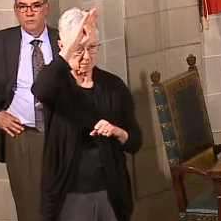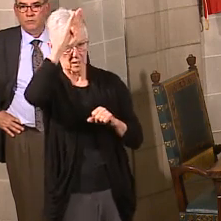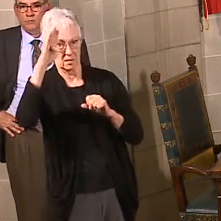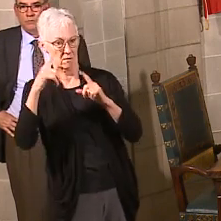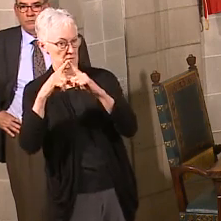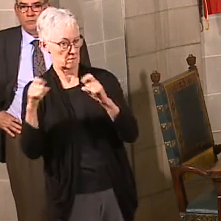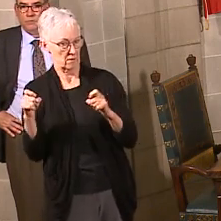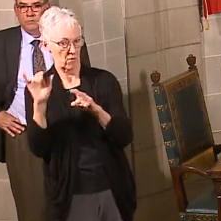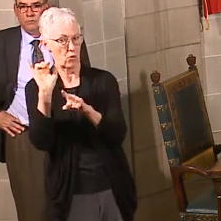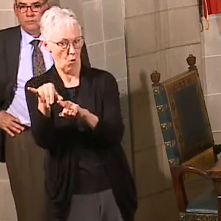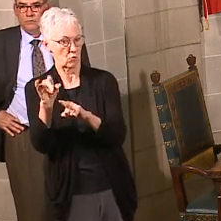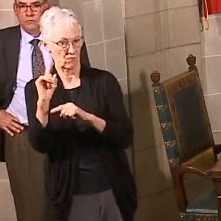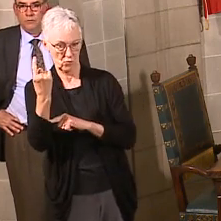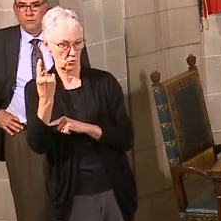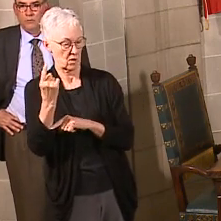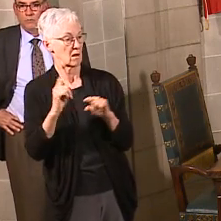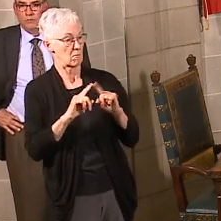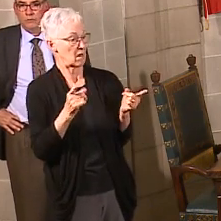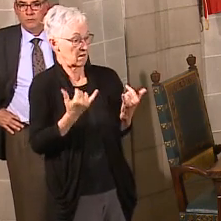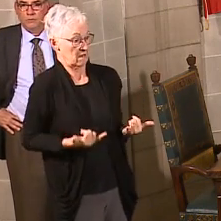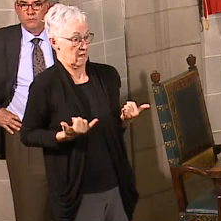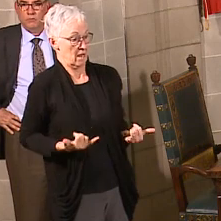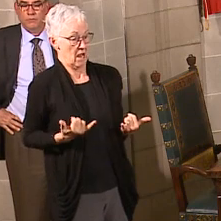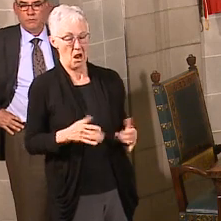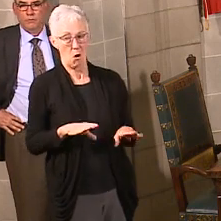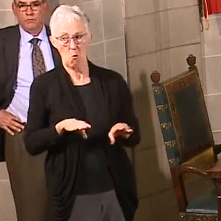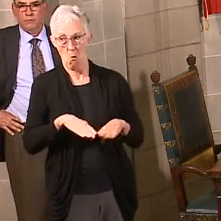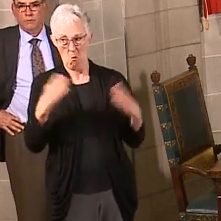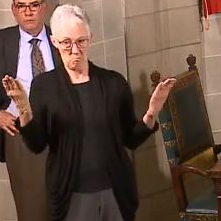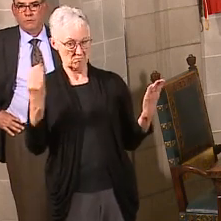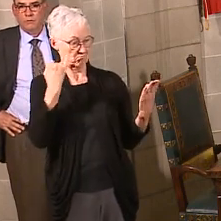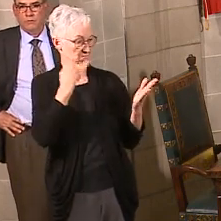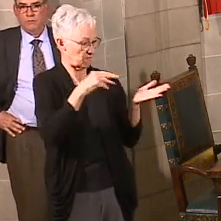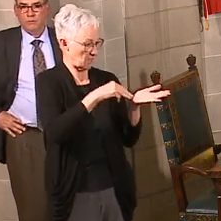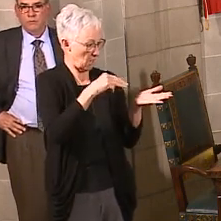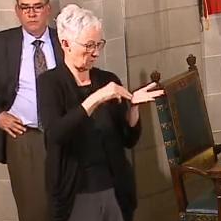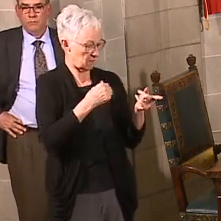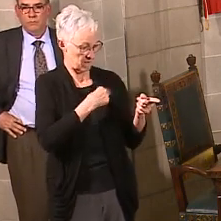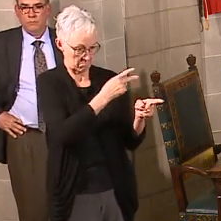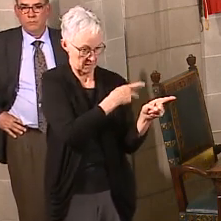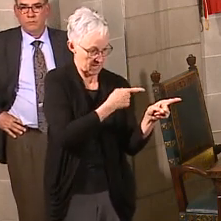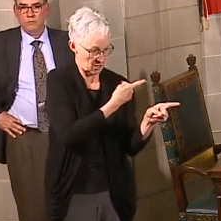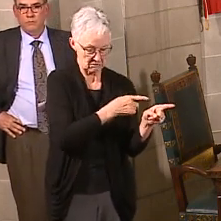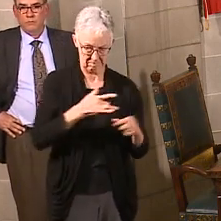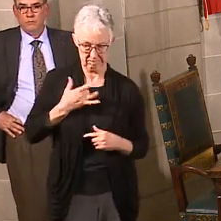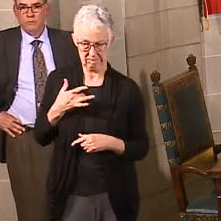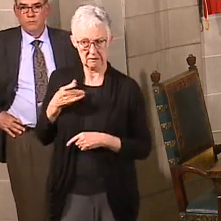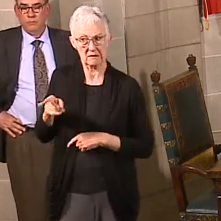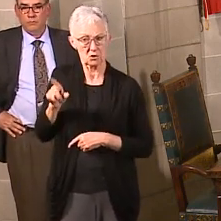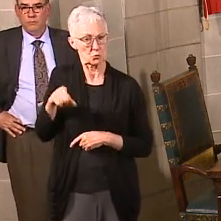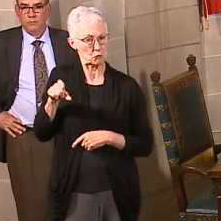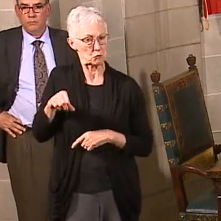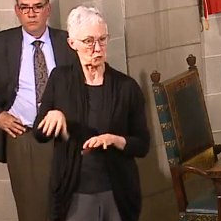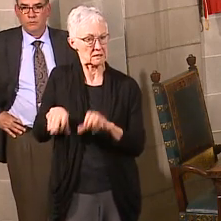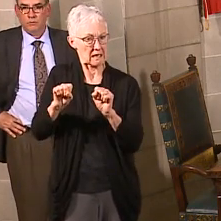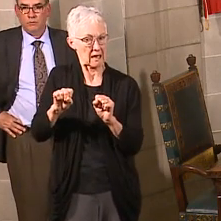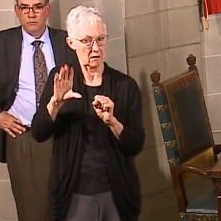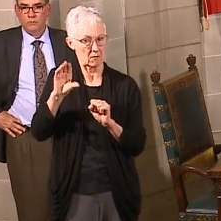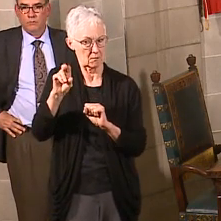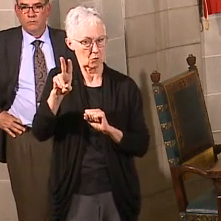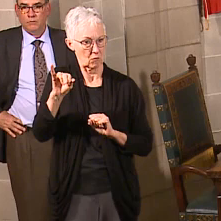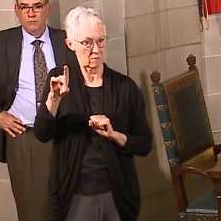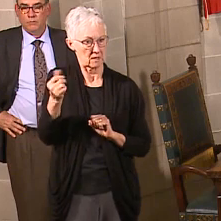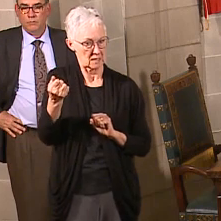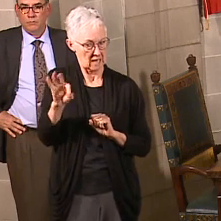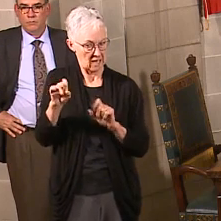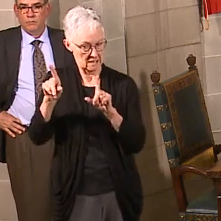and the doctor wants to make the call that that person should get tested, or if they've been exposed to somebody who has had been diagnosed with